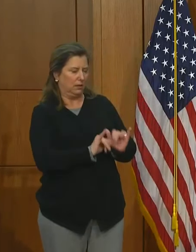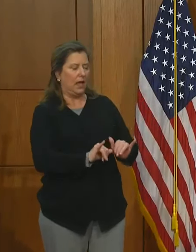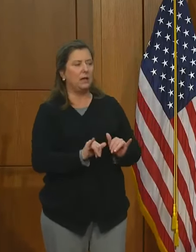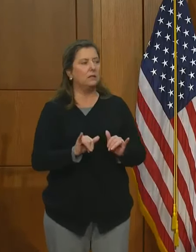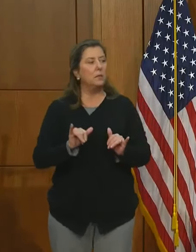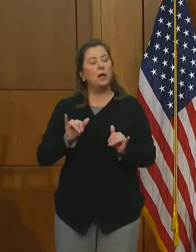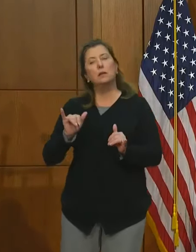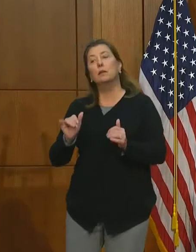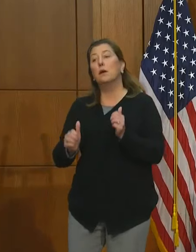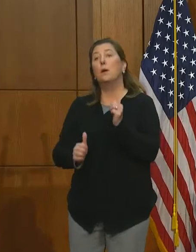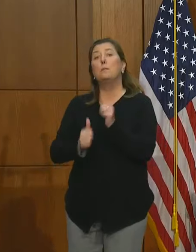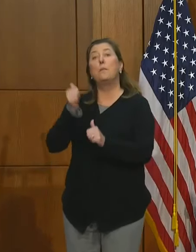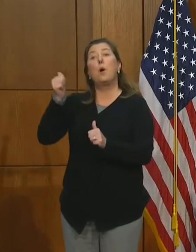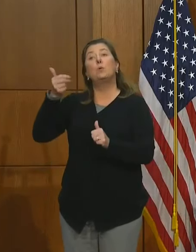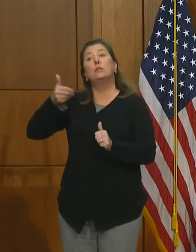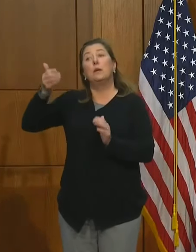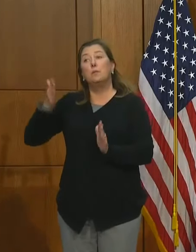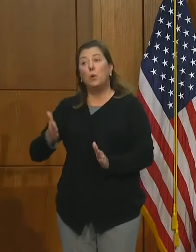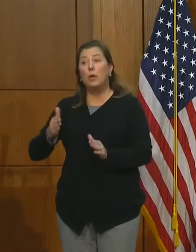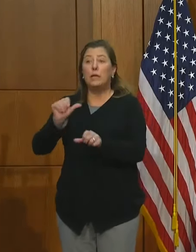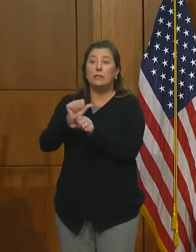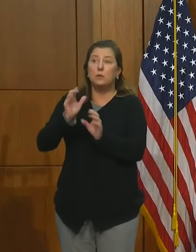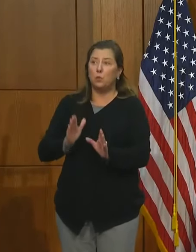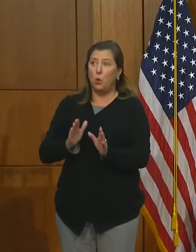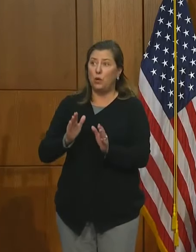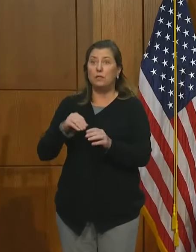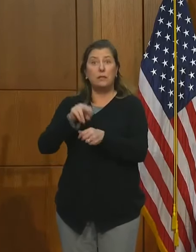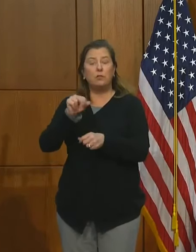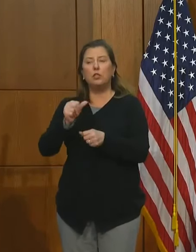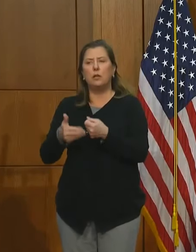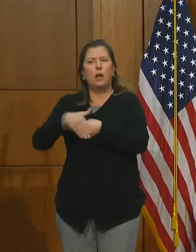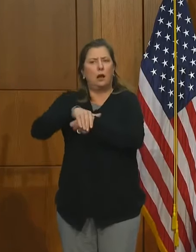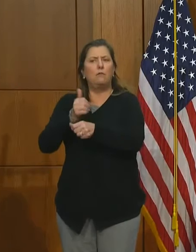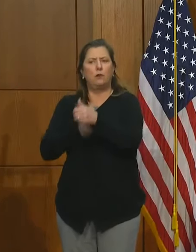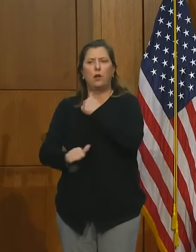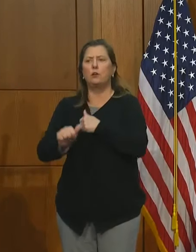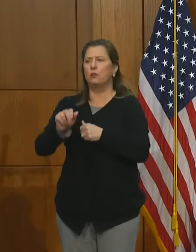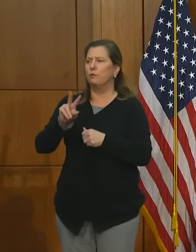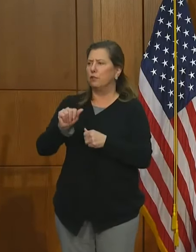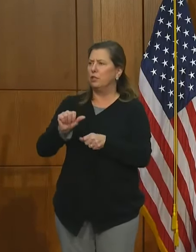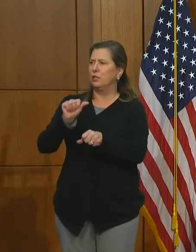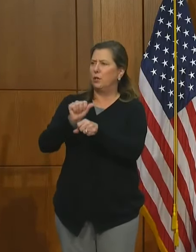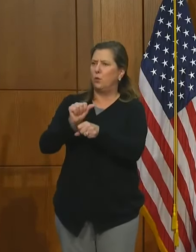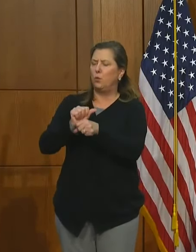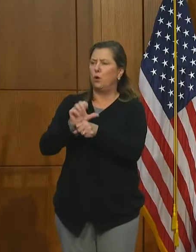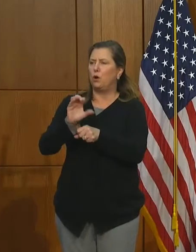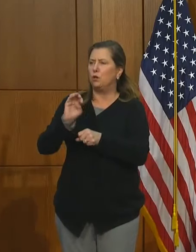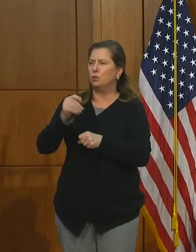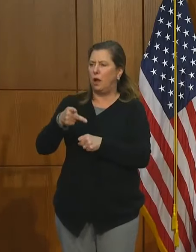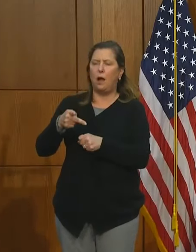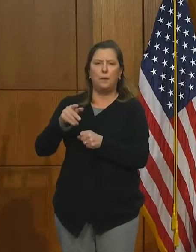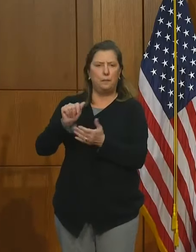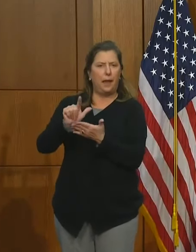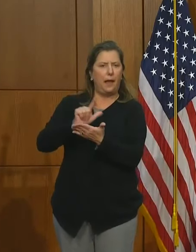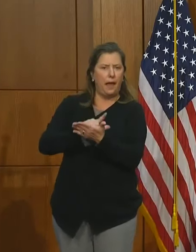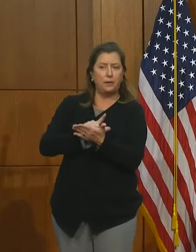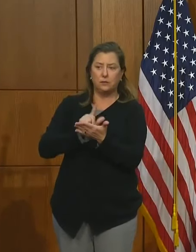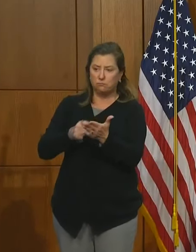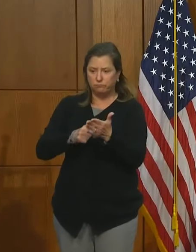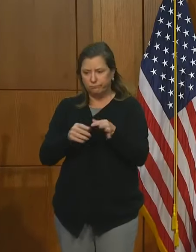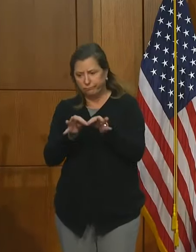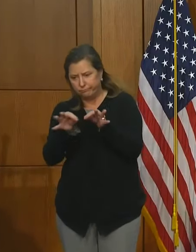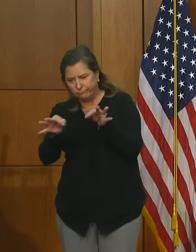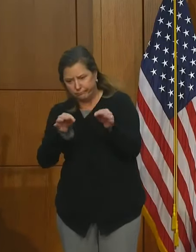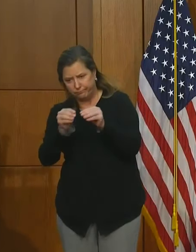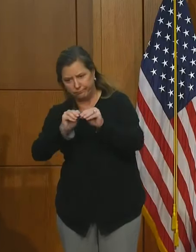most employers and employees in Virginia are covered under the requirements of the Virginia Workers' Compensation Act. And the Act specifies what is